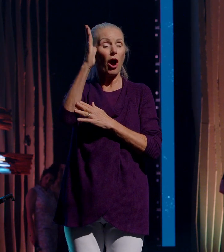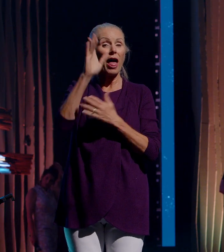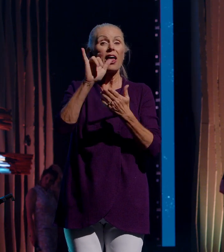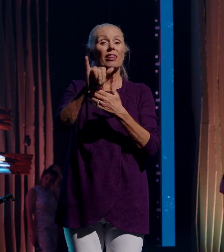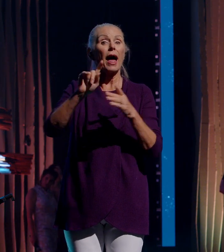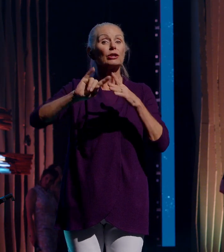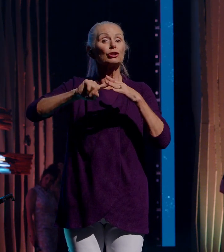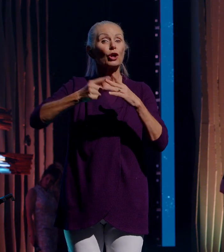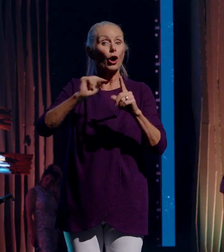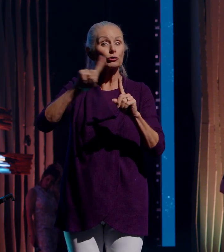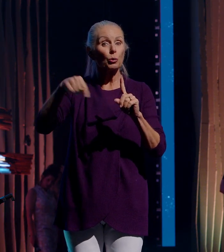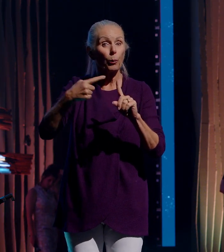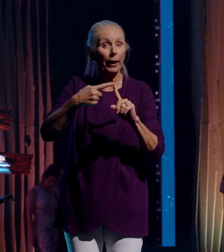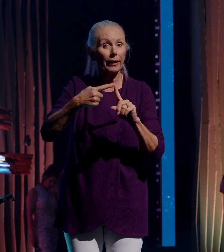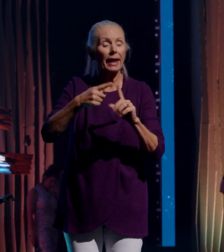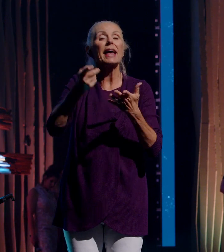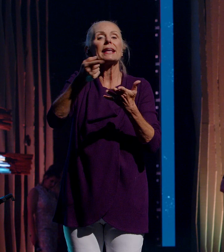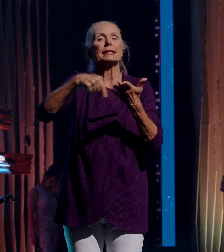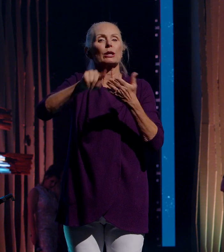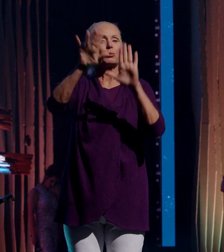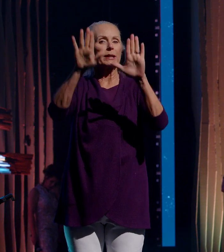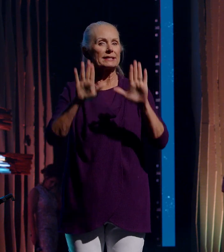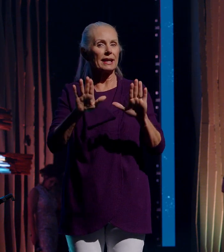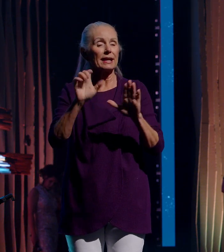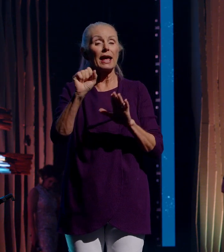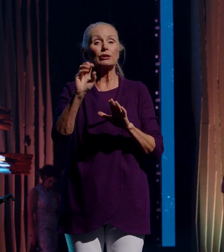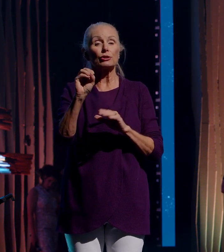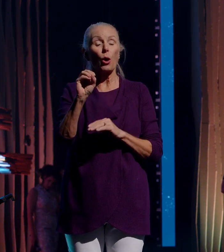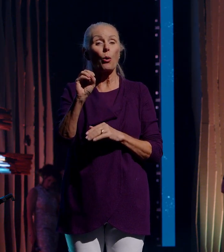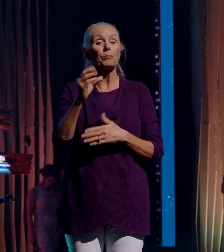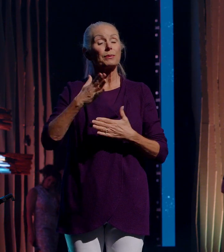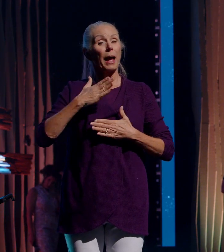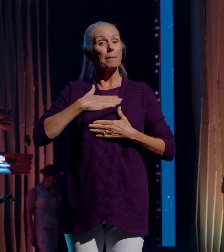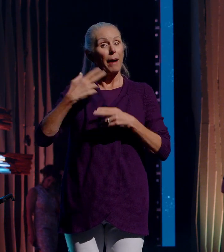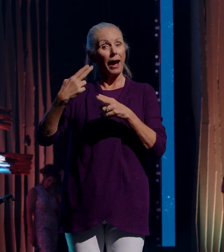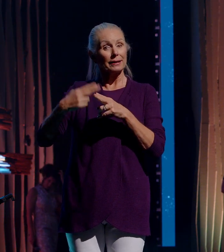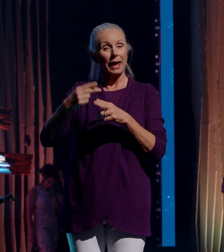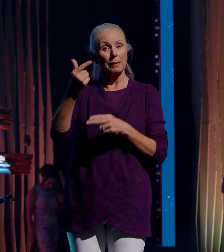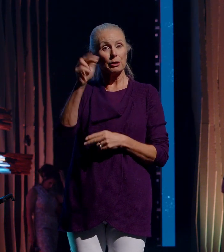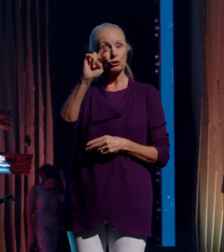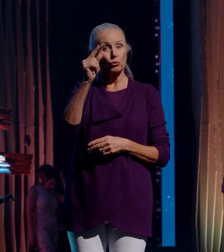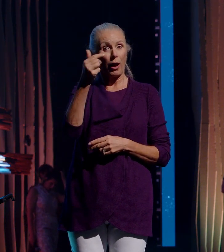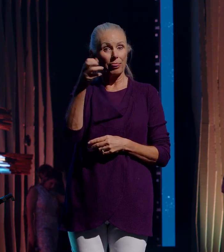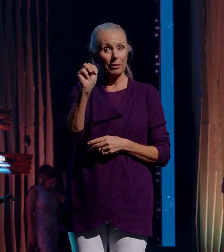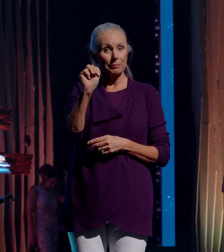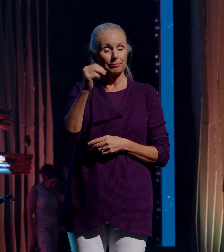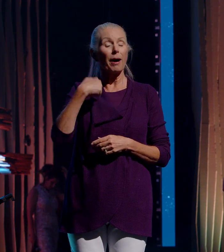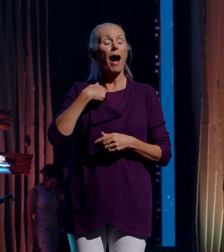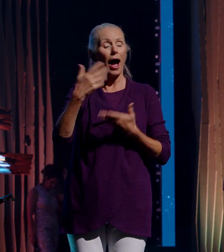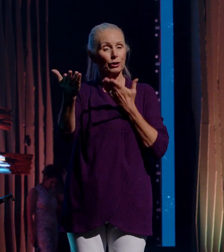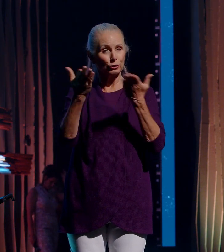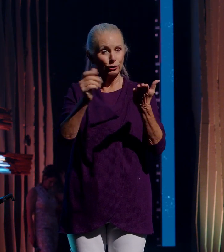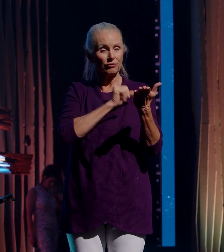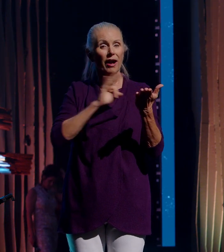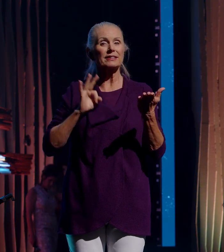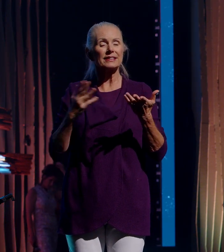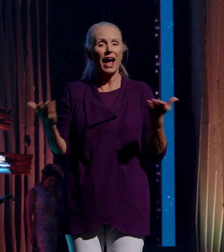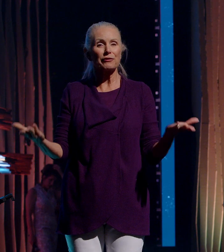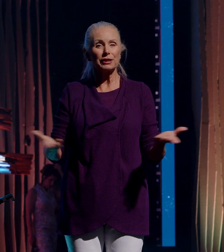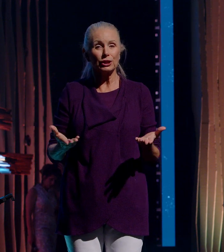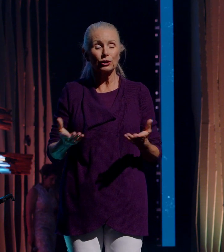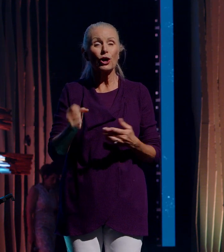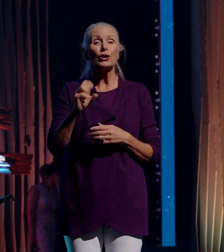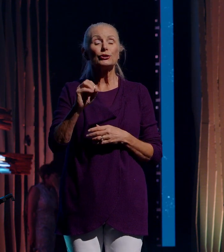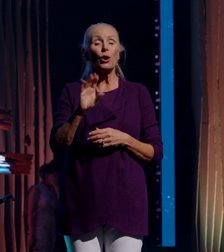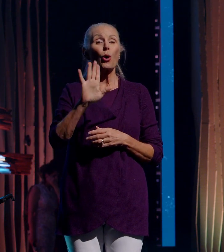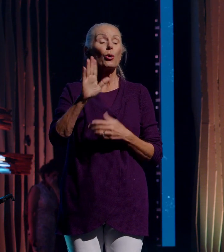and we're so excited. But if we haven't met yet, my name is Grantham. I get to serve on staff here. And whether you're joining